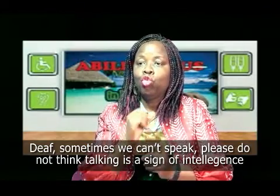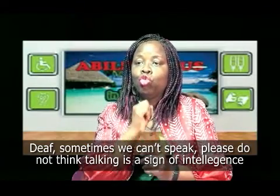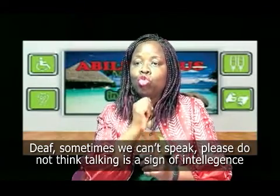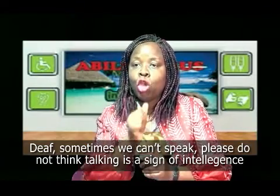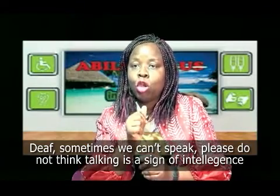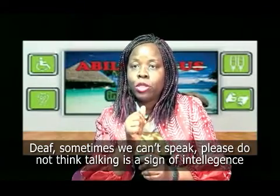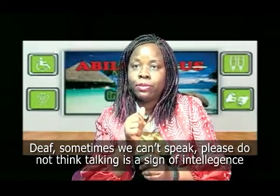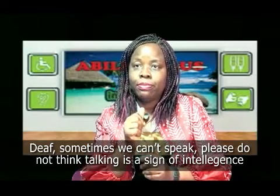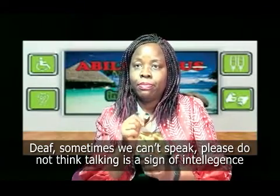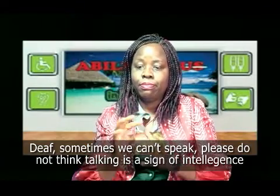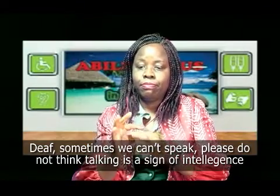Please do not